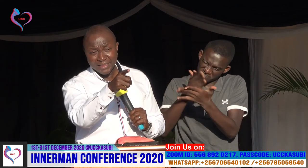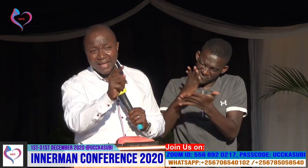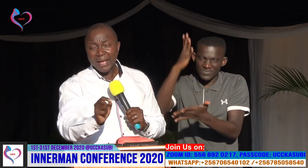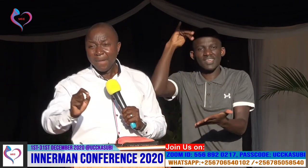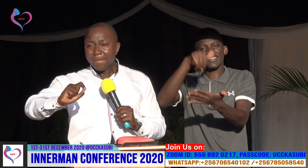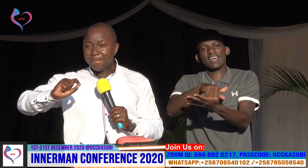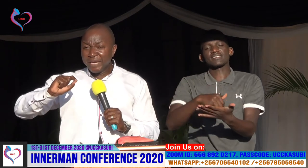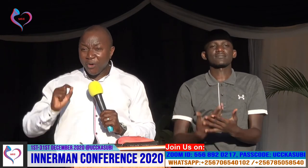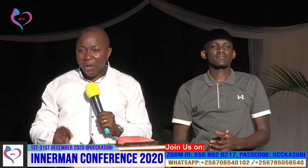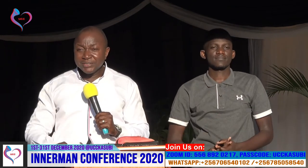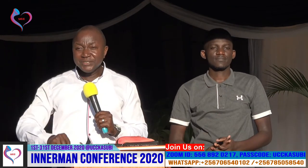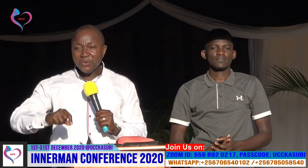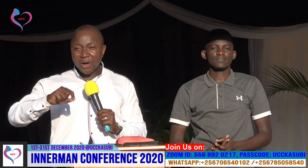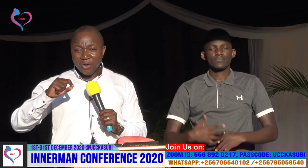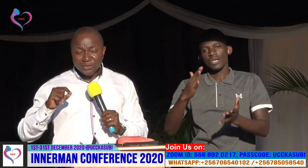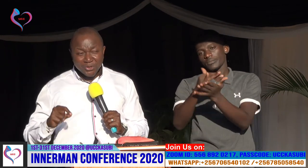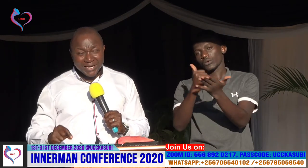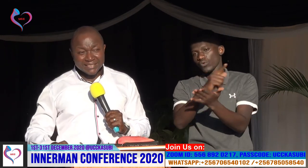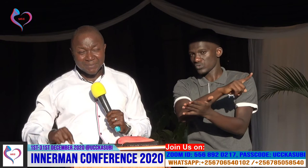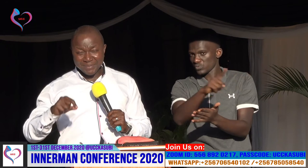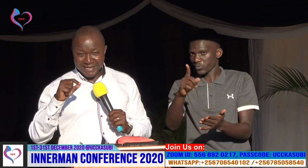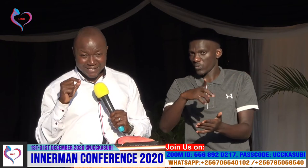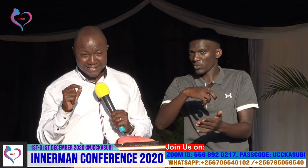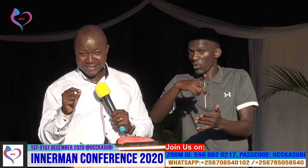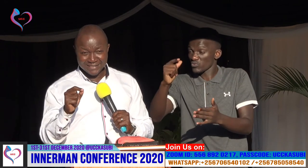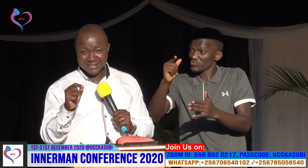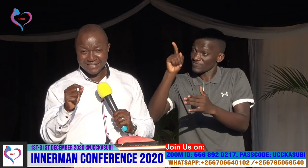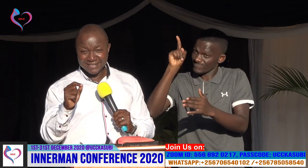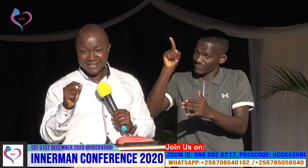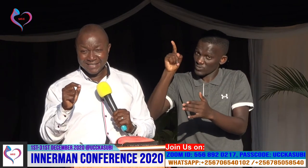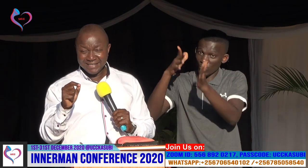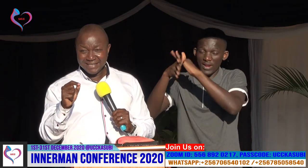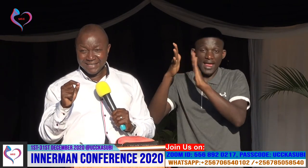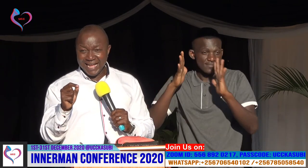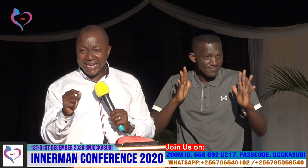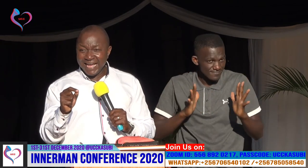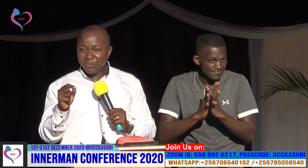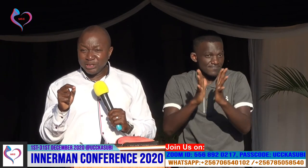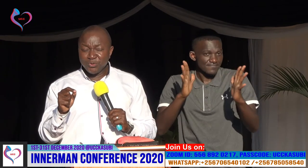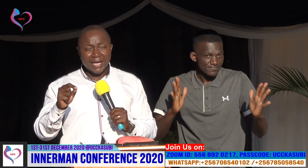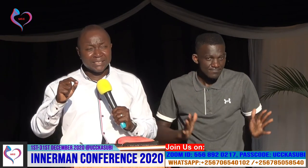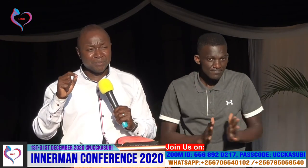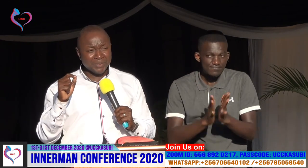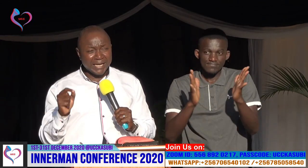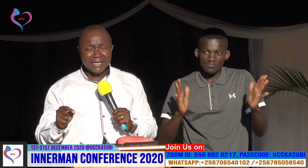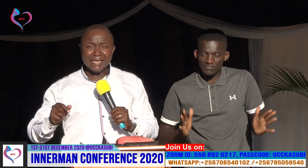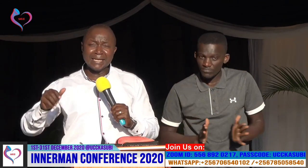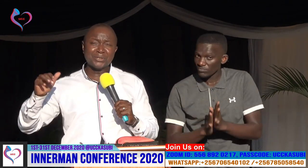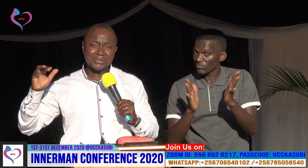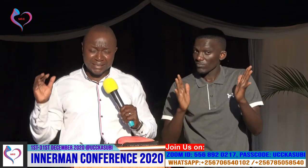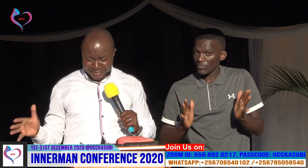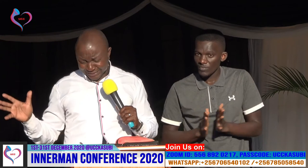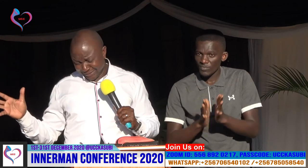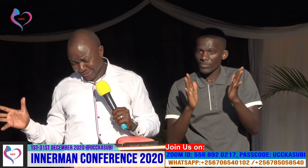Because you are going to explain. And I wish we were explaining